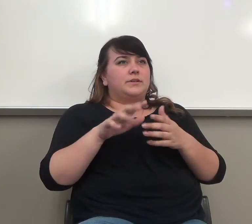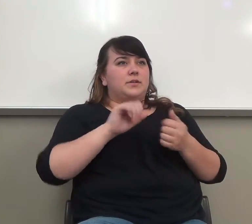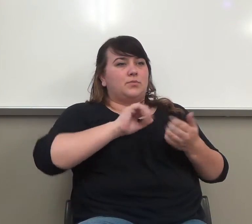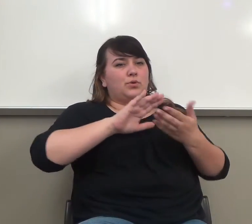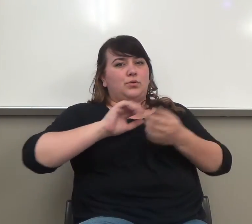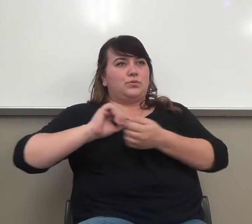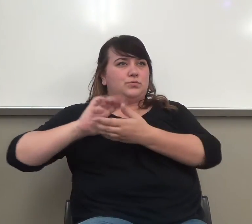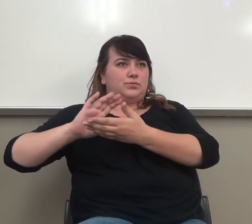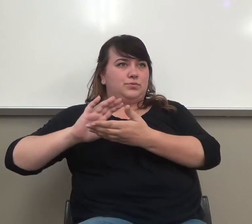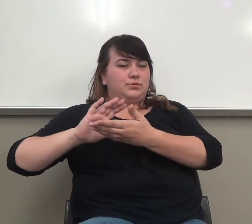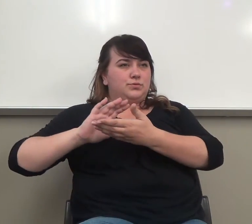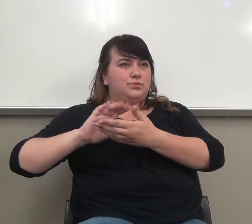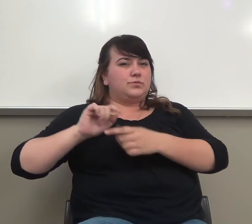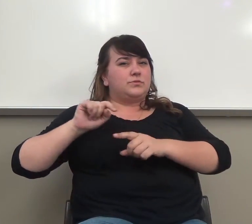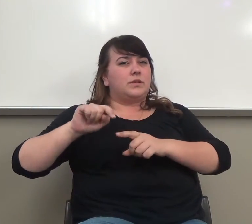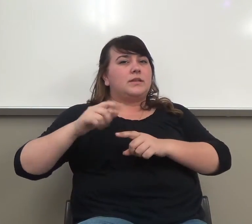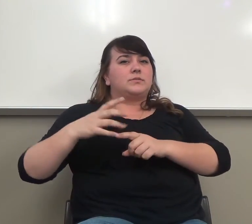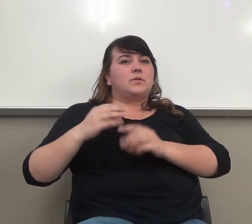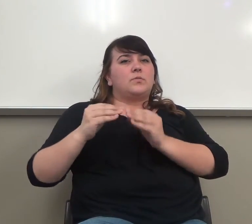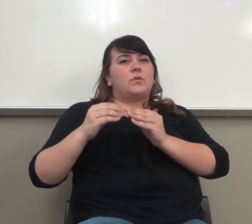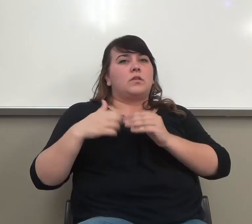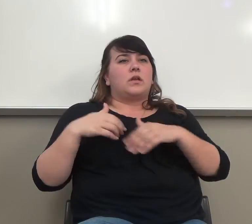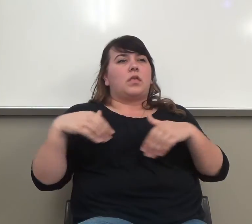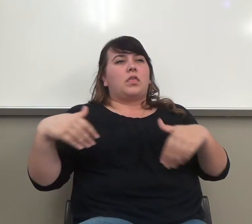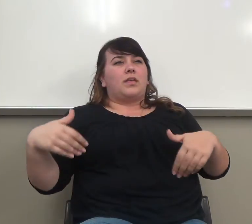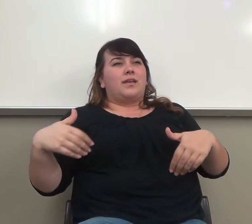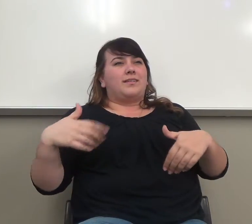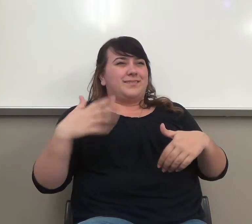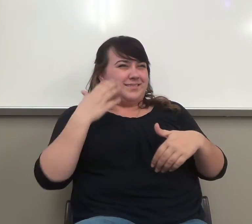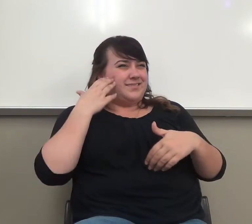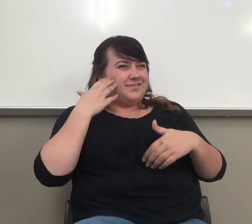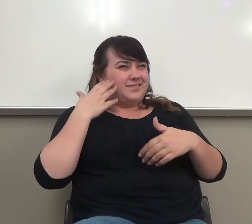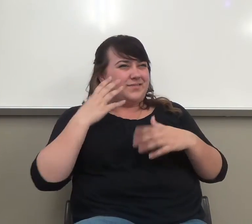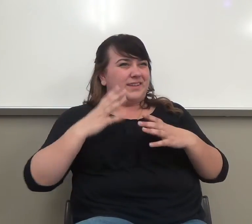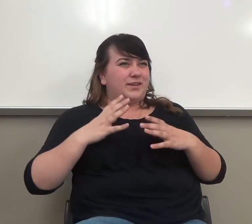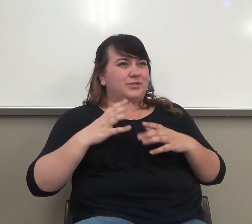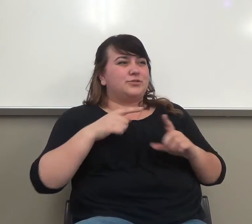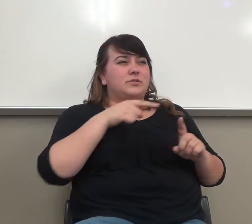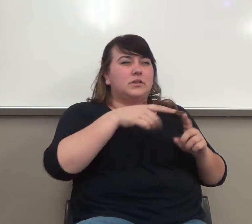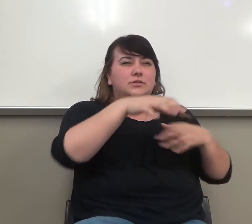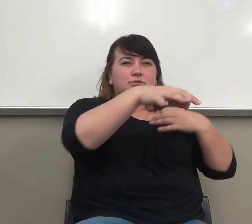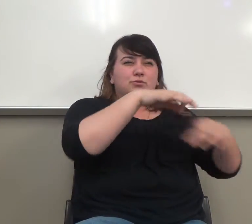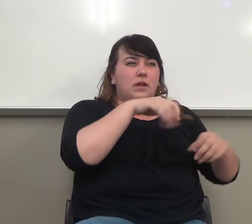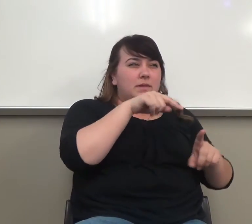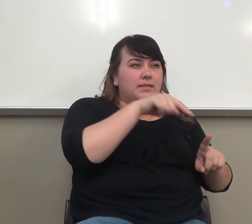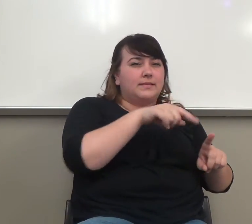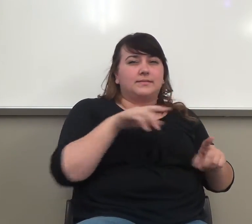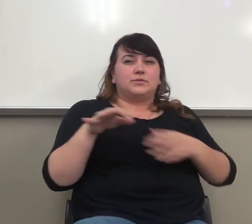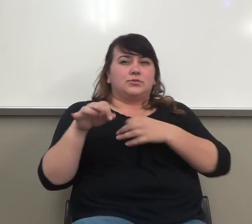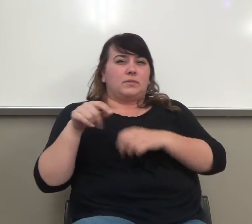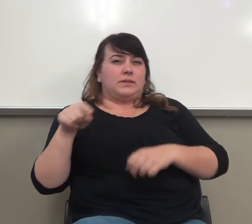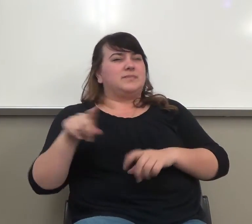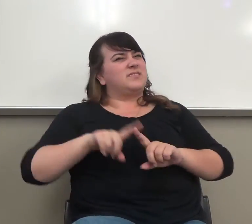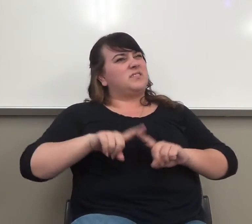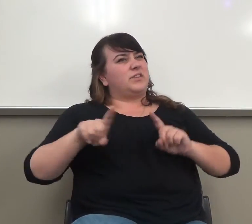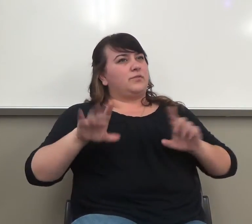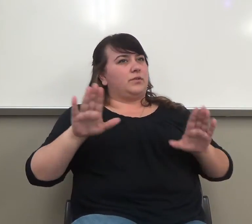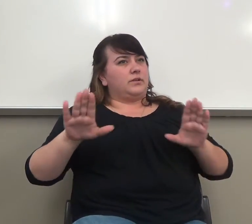Okay. It's a little different from the description of these other things. Okay. And again, you can change this. might decide